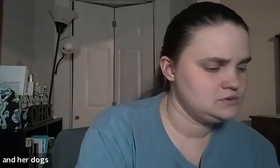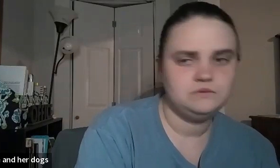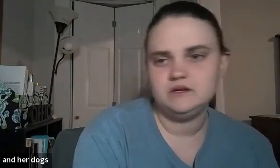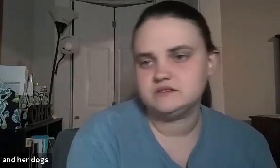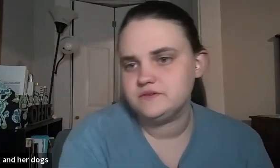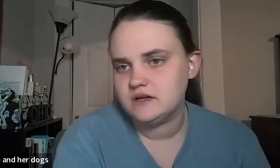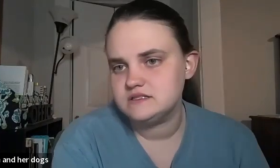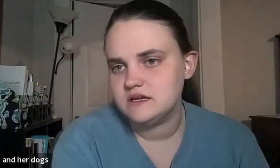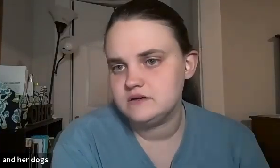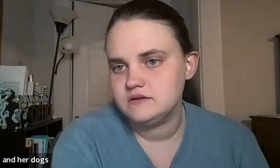What else have you guys said?